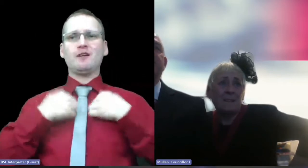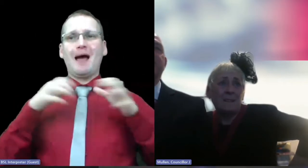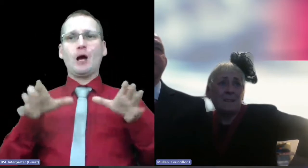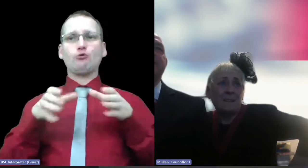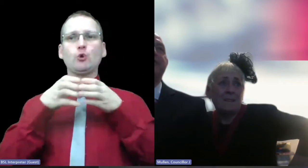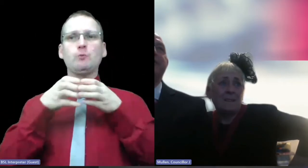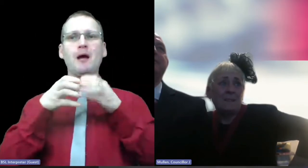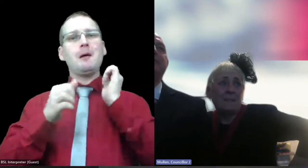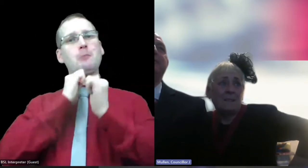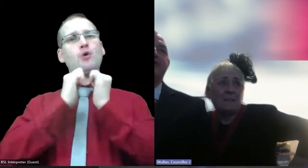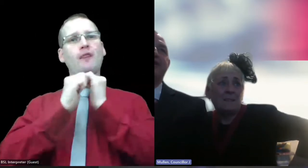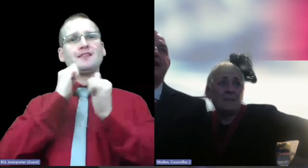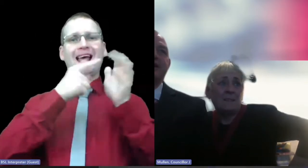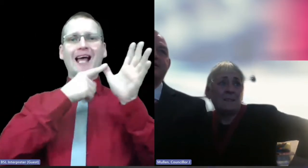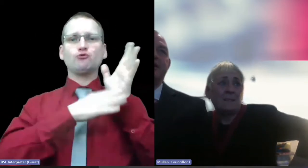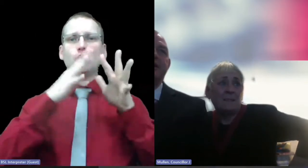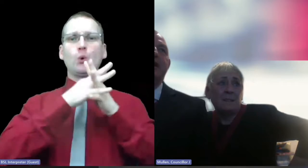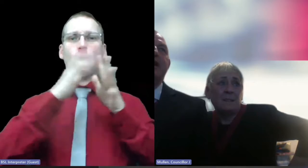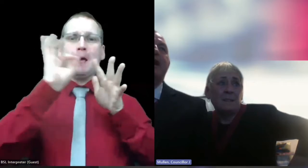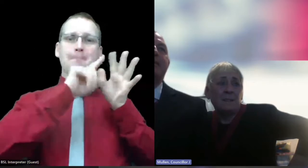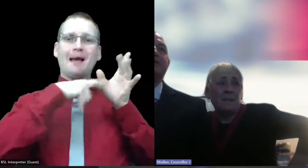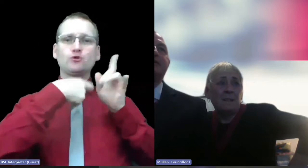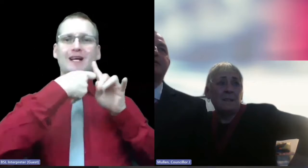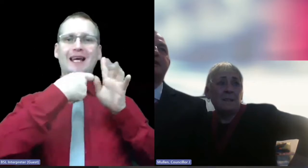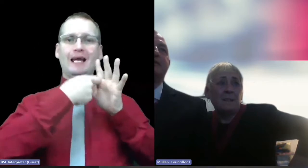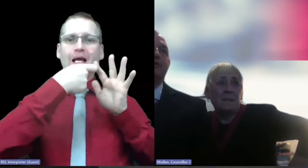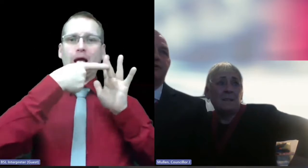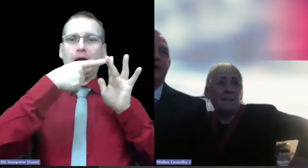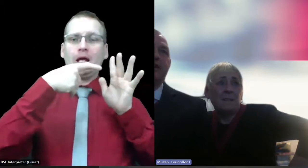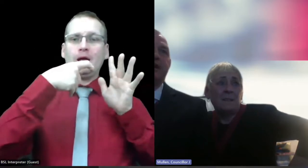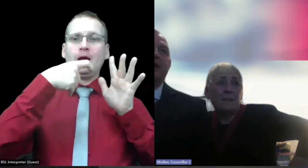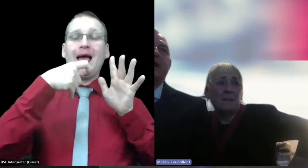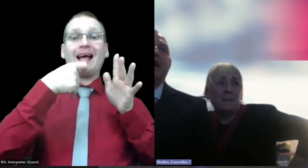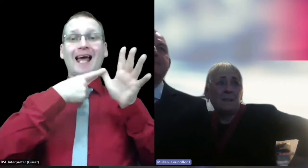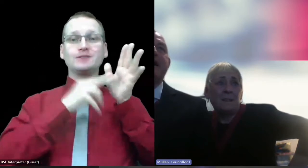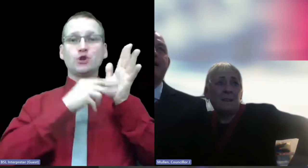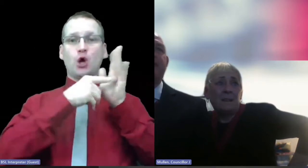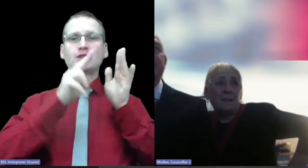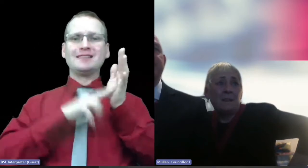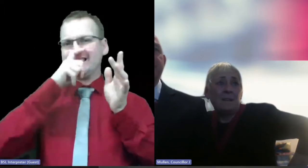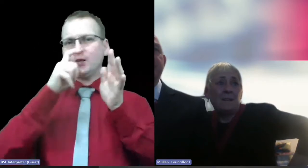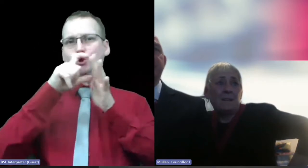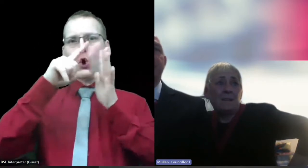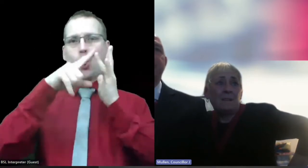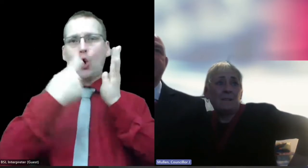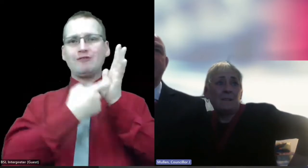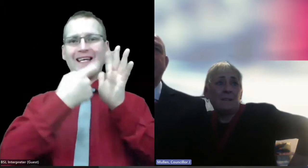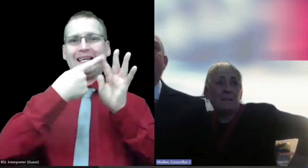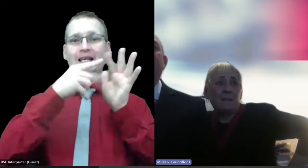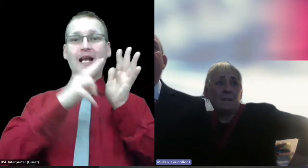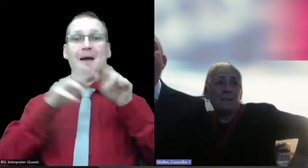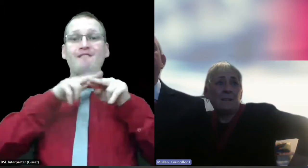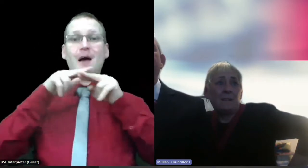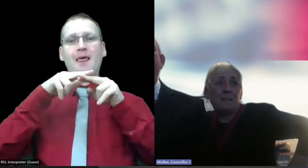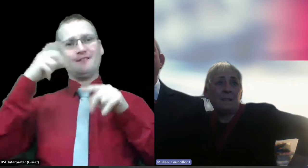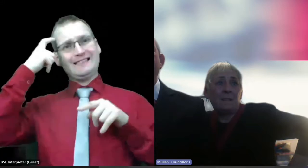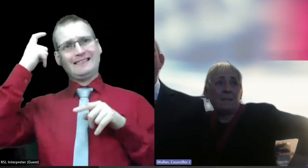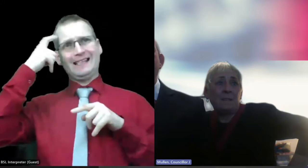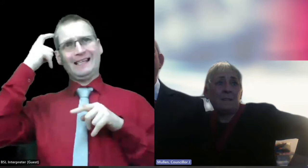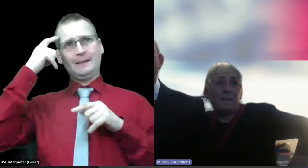my brothers Andrew, Patrick and Anton, and my sister Doreen, and my family's version of Dizzy,